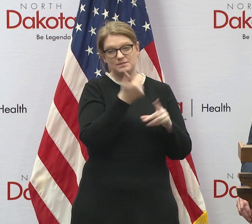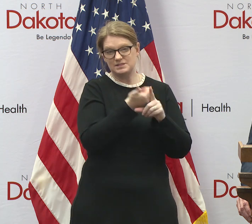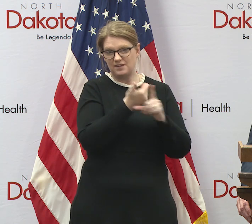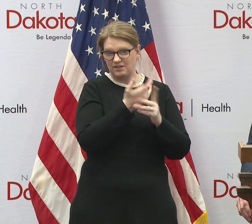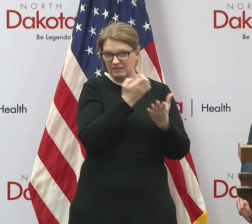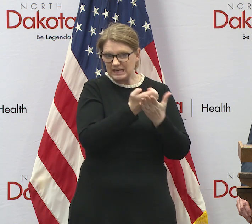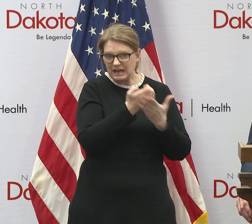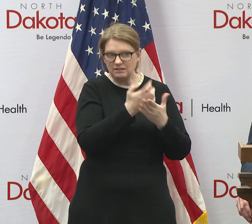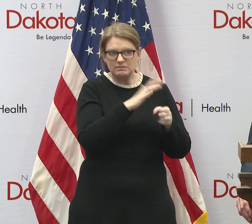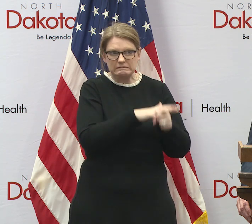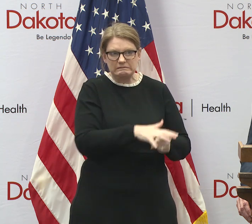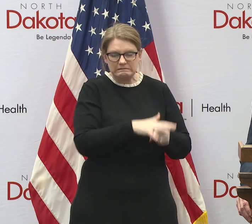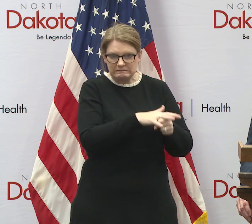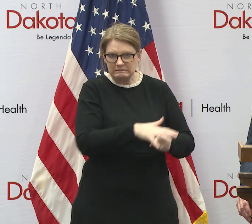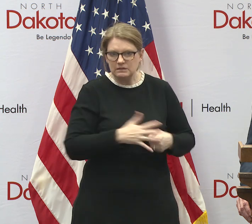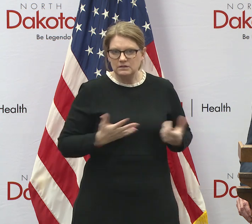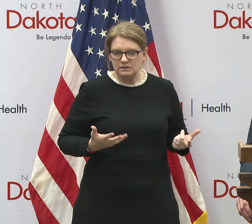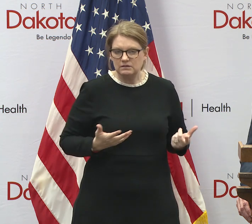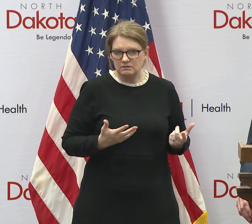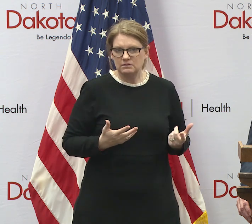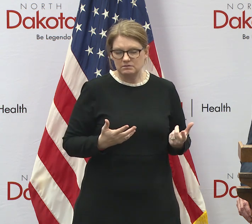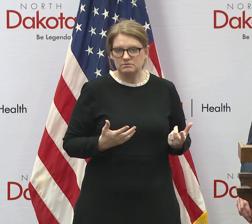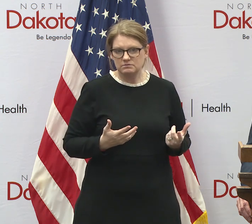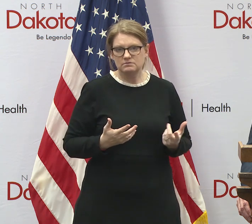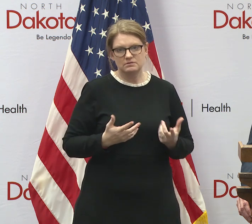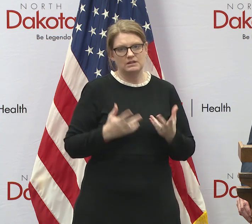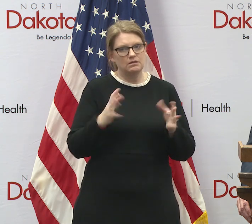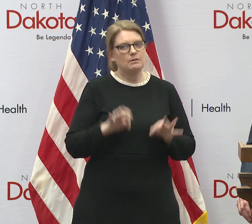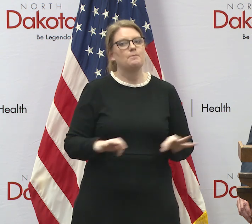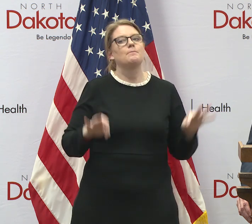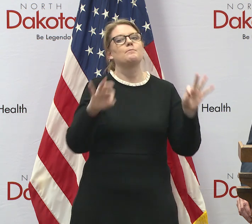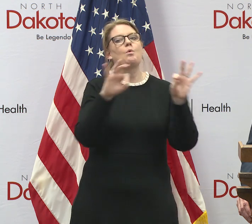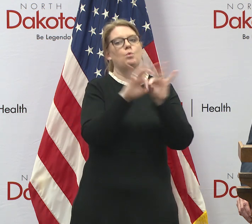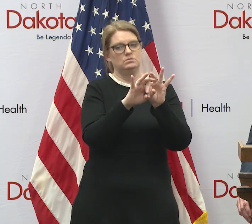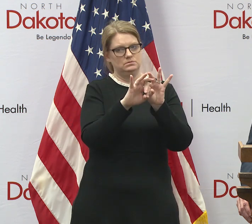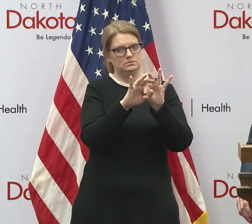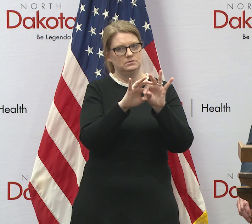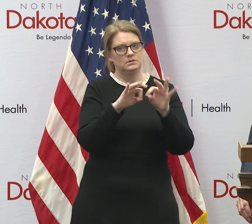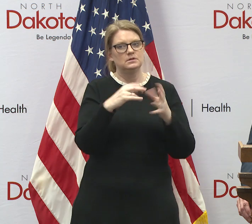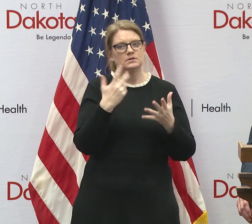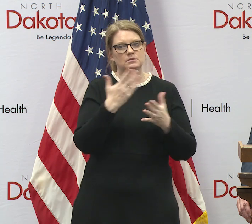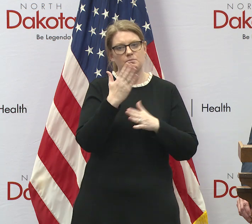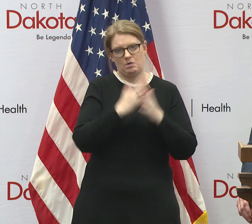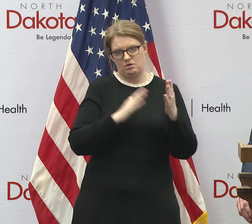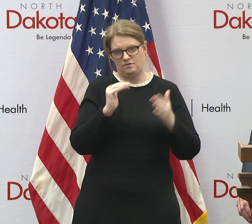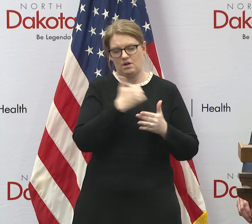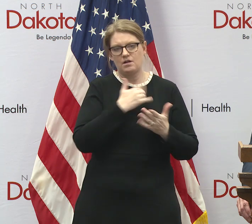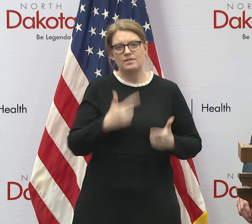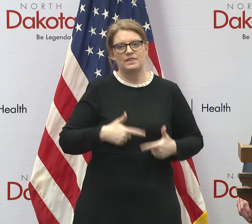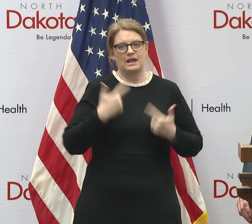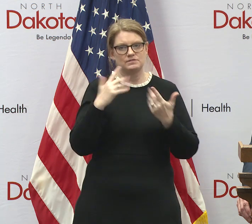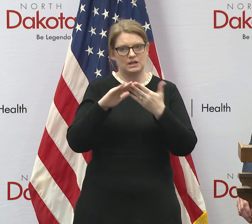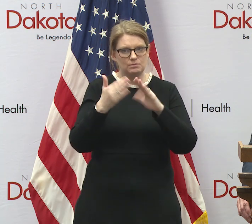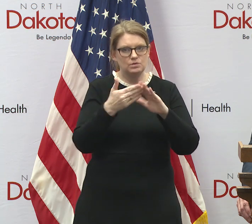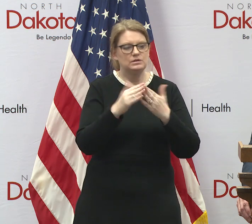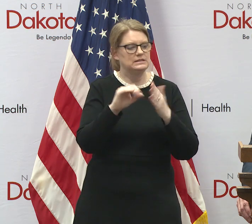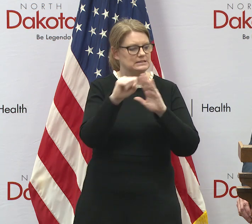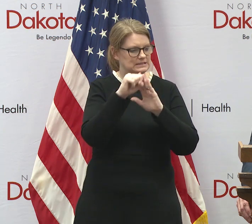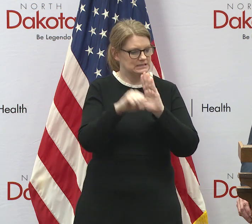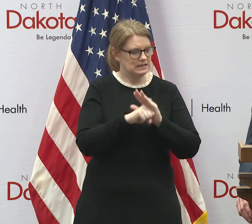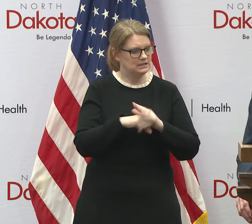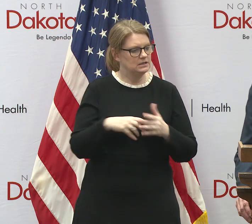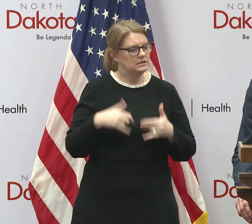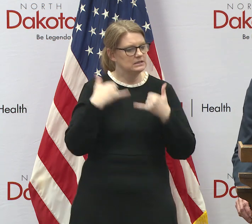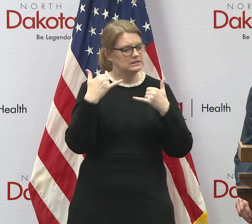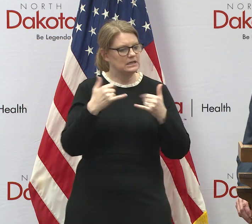that they play an important role and important fabric in our lives, in our communities, and in our state. So